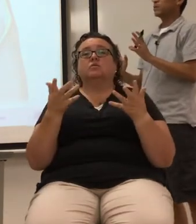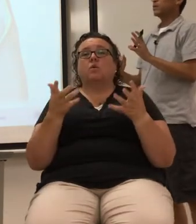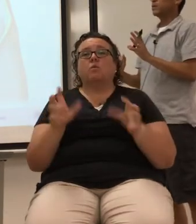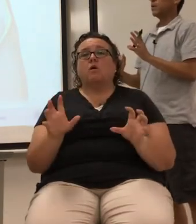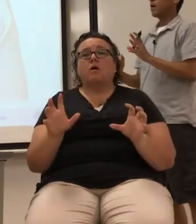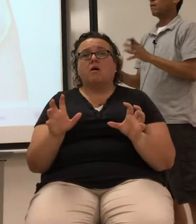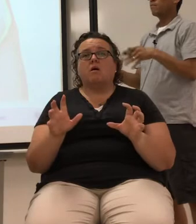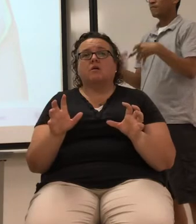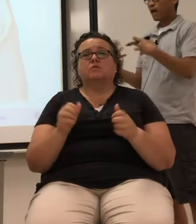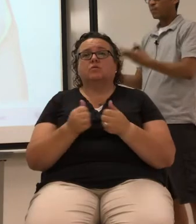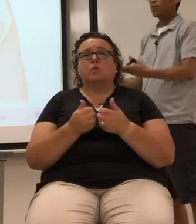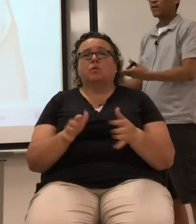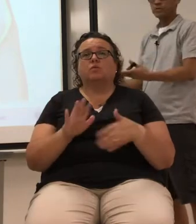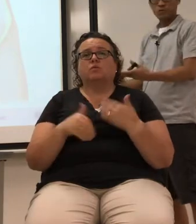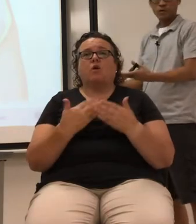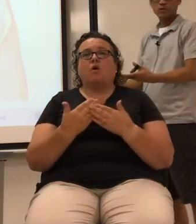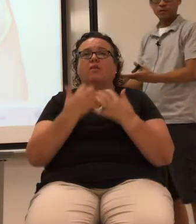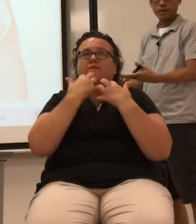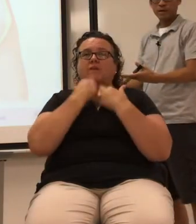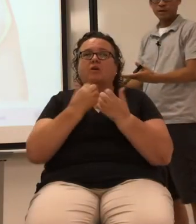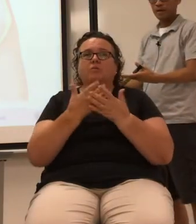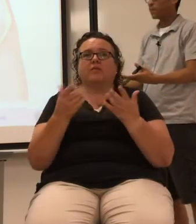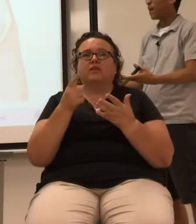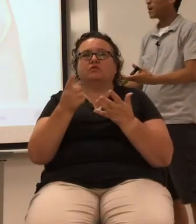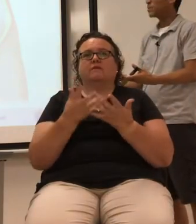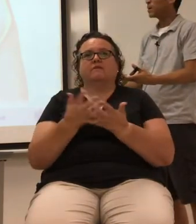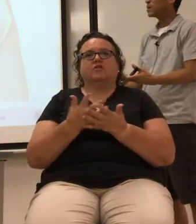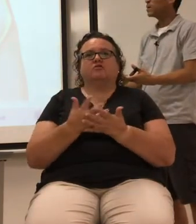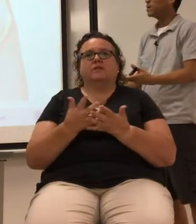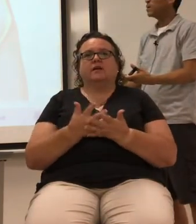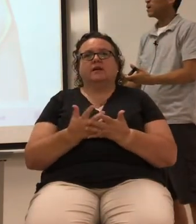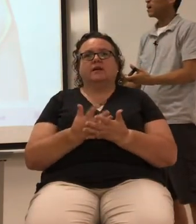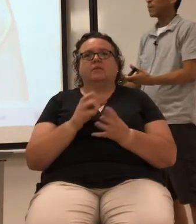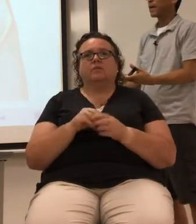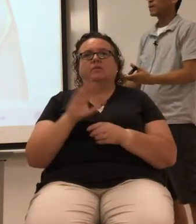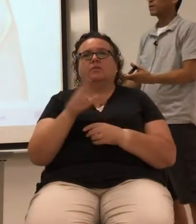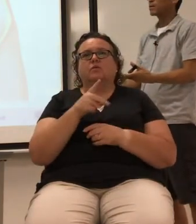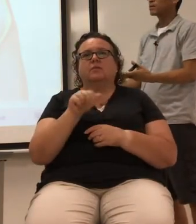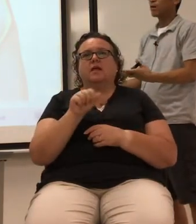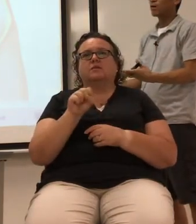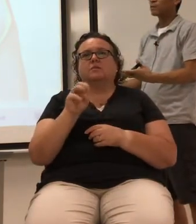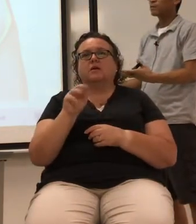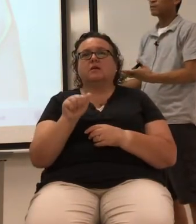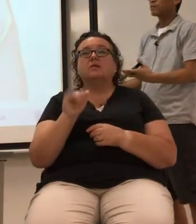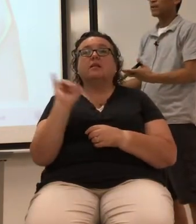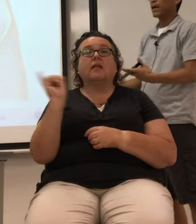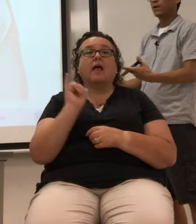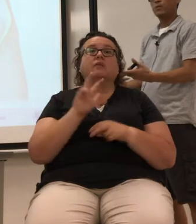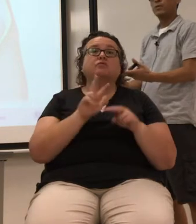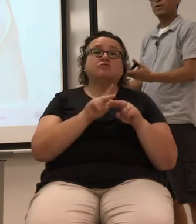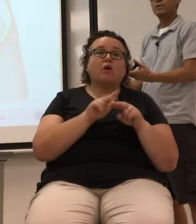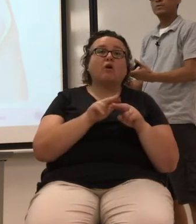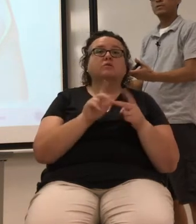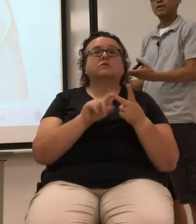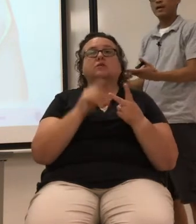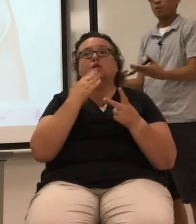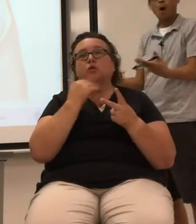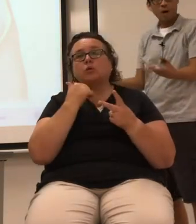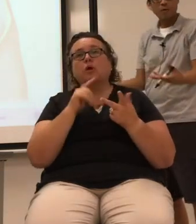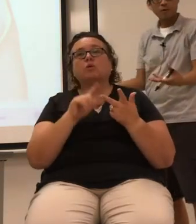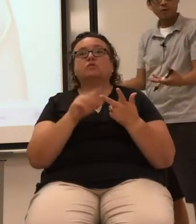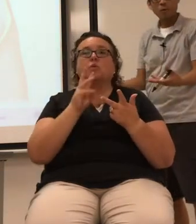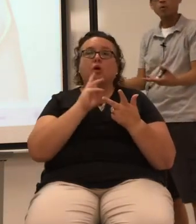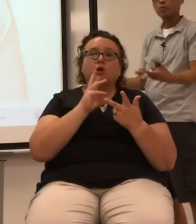don't want to lose all of the valuable things you're filtering in the plasma. on like salt and glucose